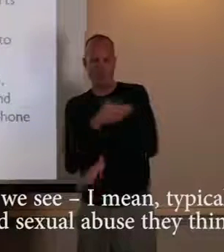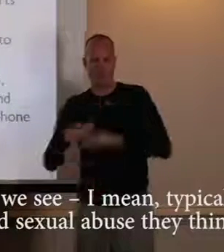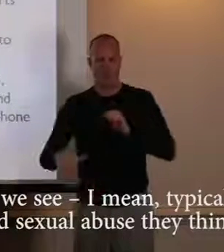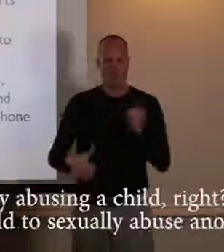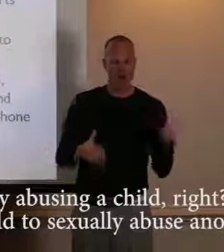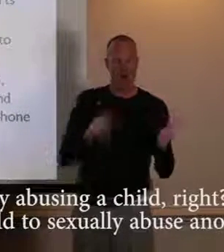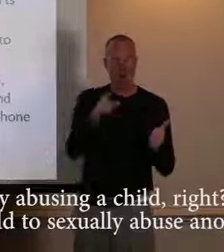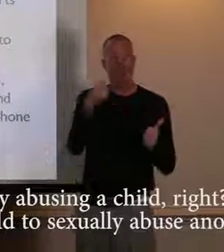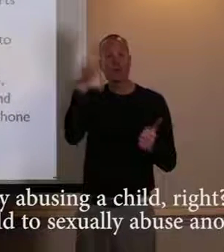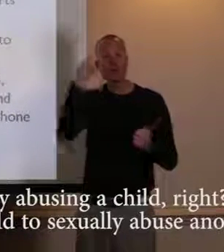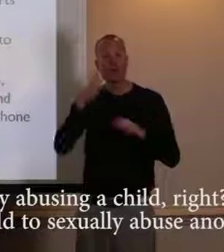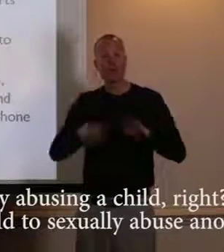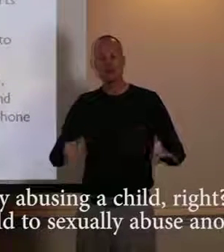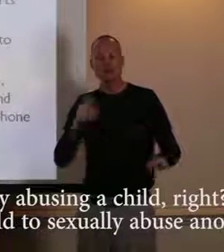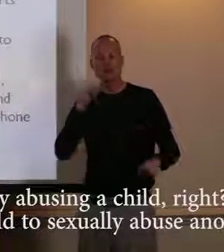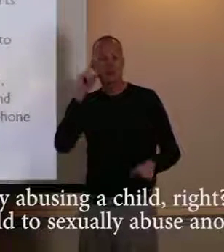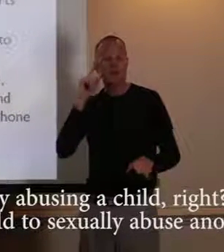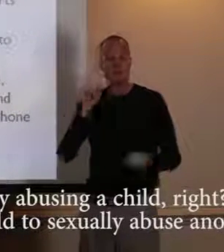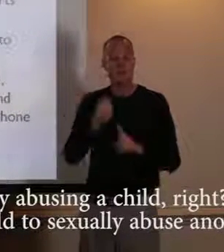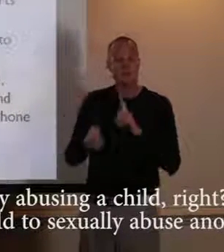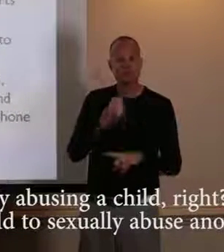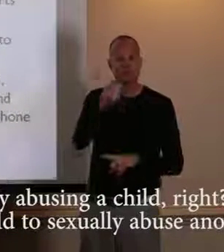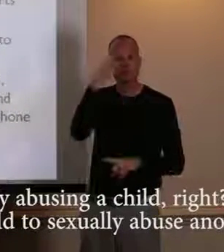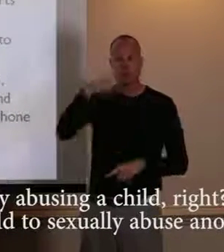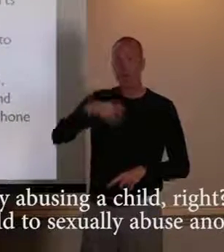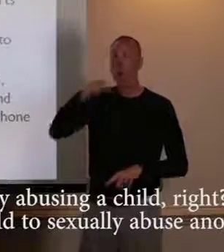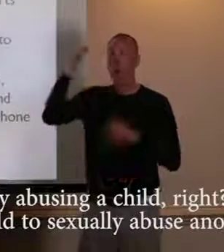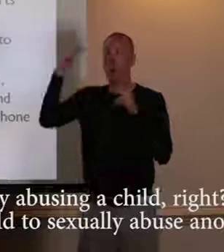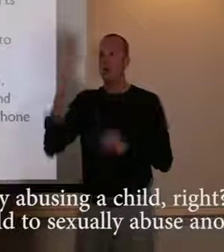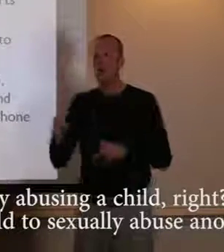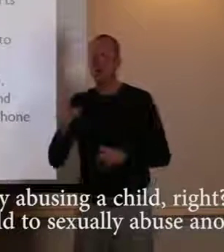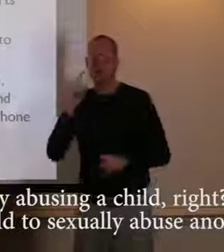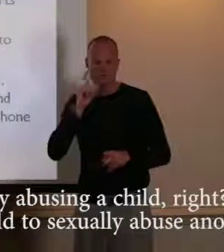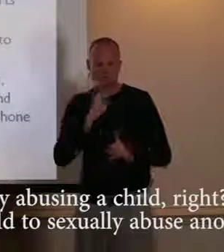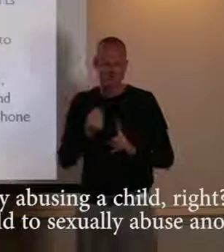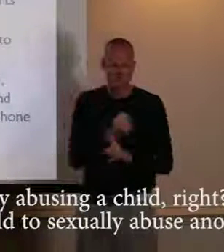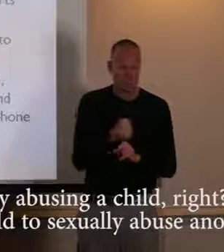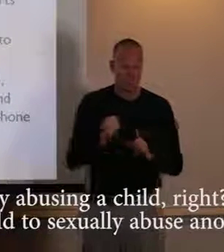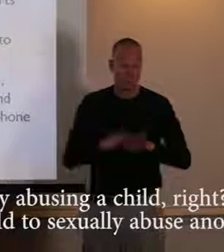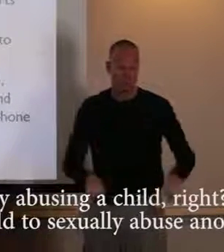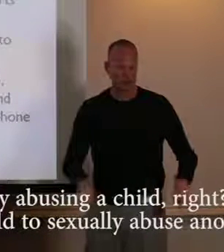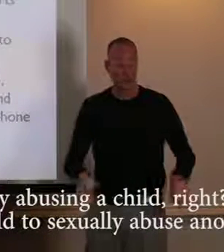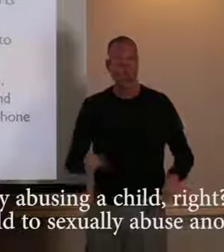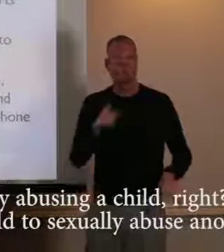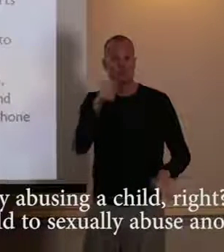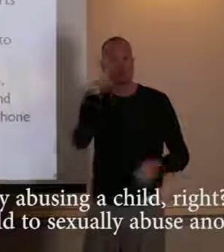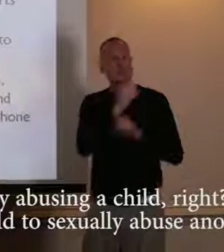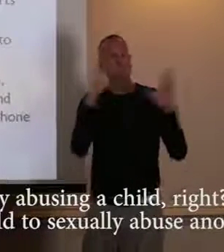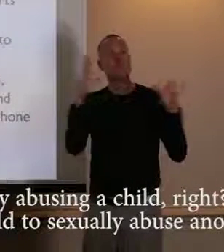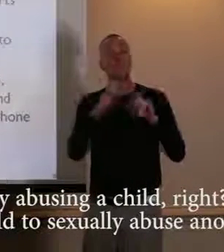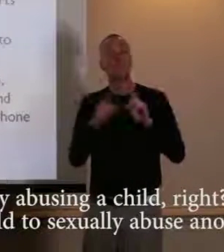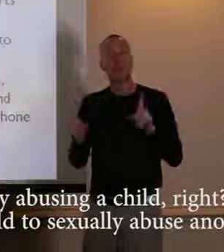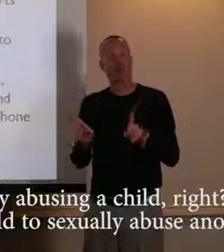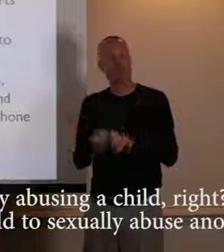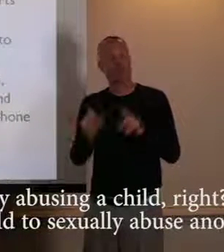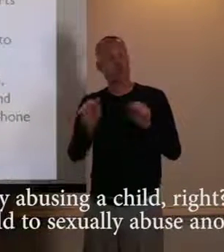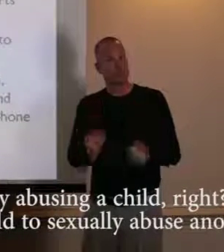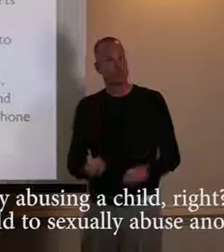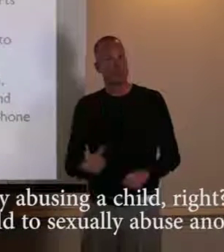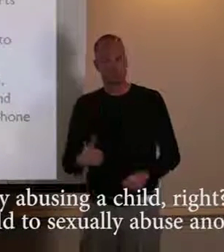think about, an older person sexually abusing a child, right? But it's also possible for a child to